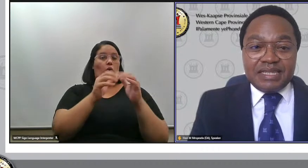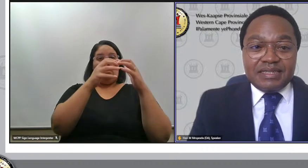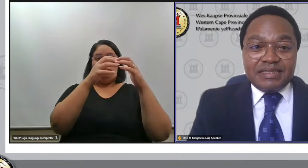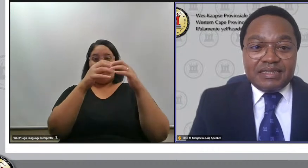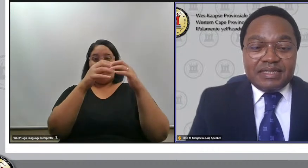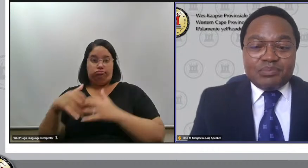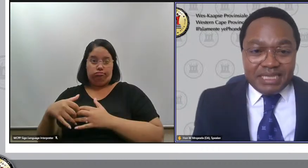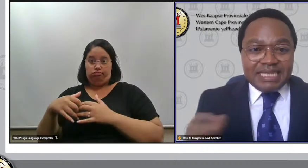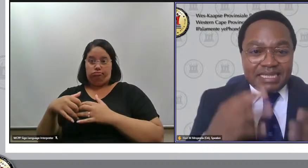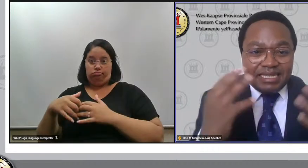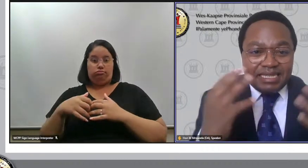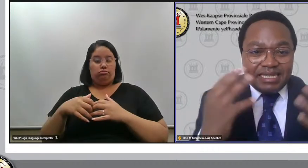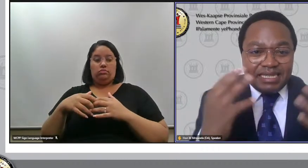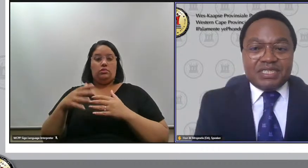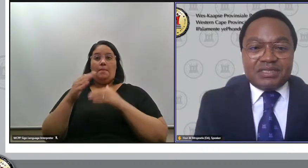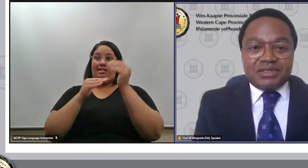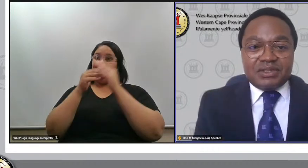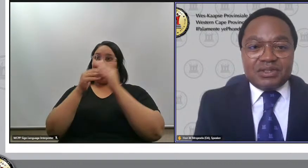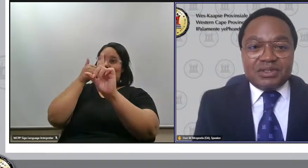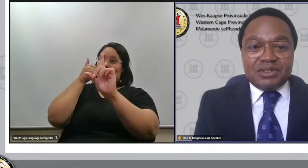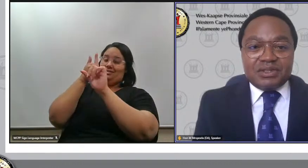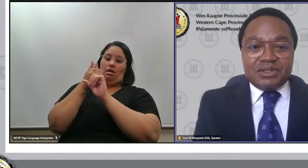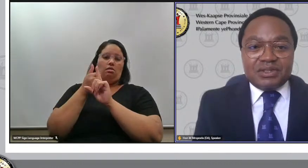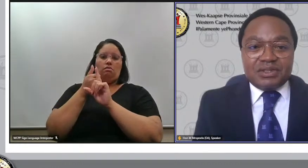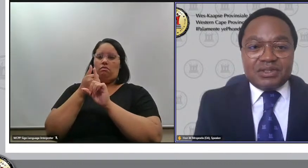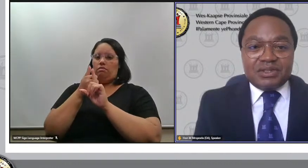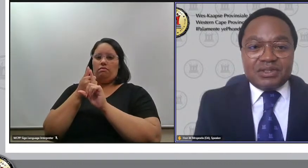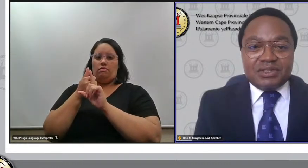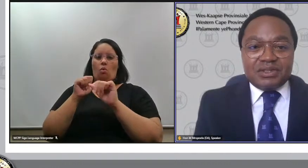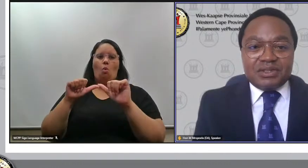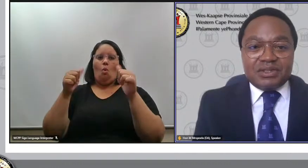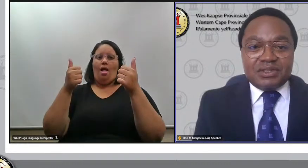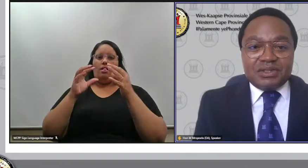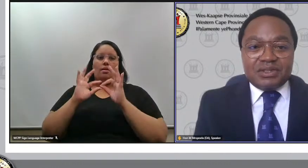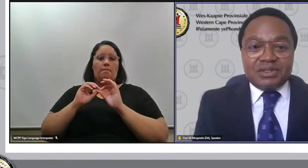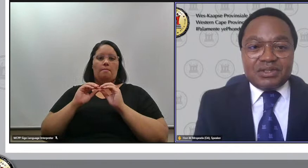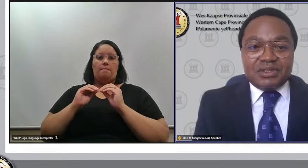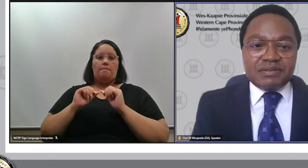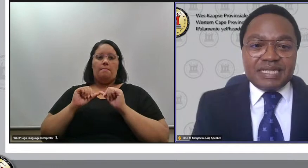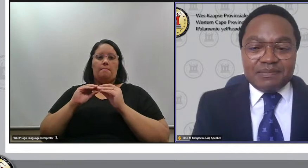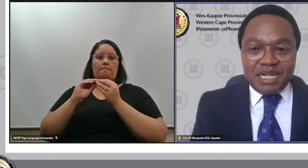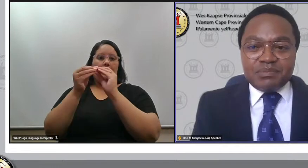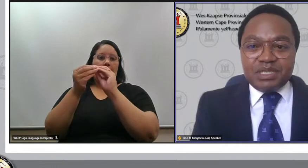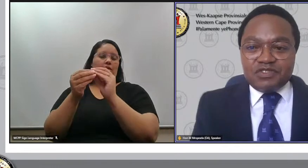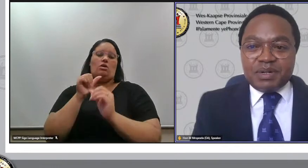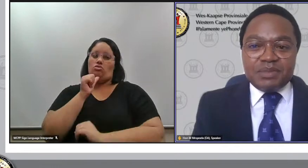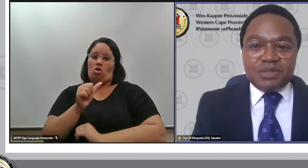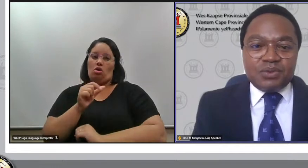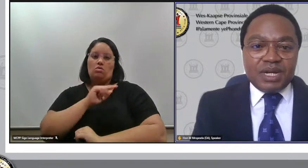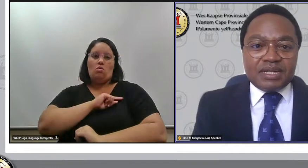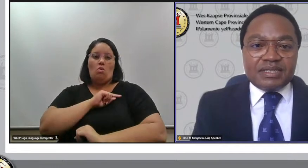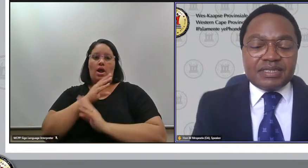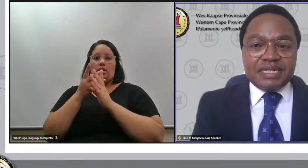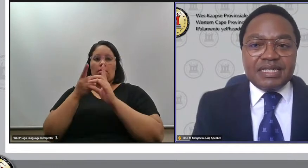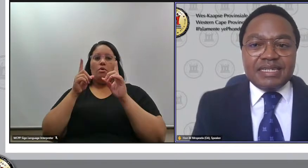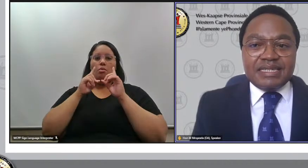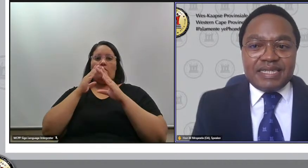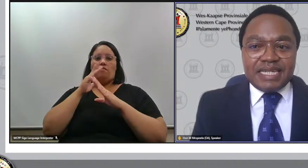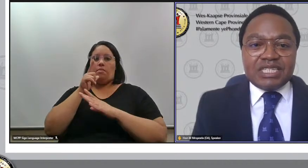nose. The building itself is not well maintained, and that's because the Department of Public